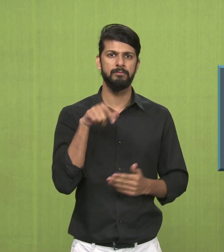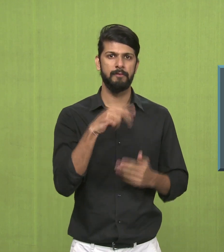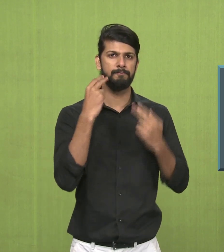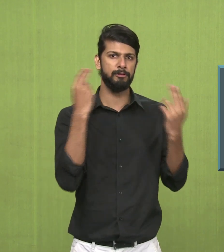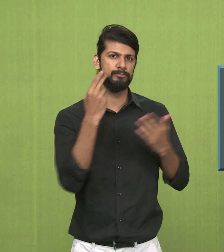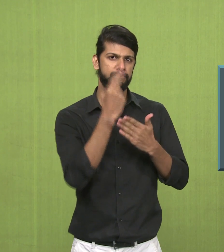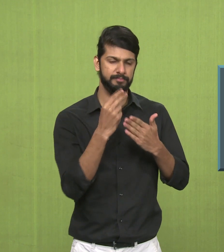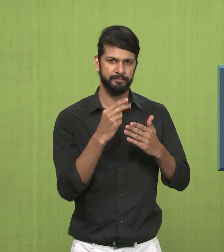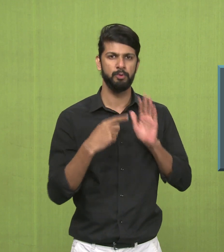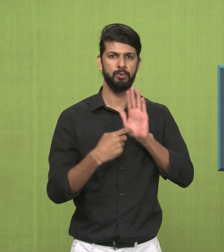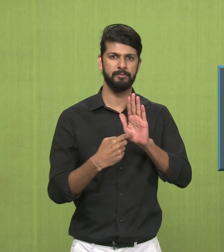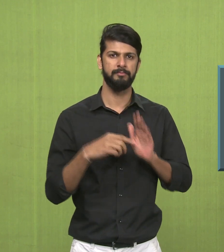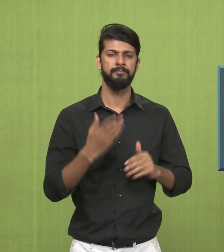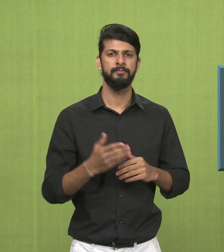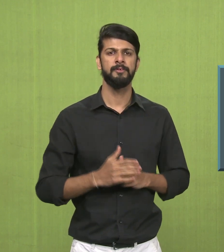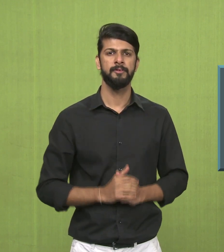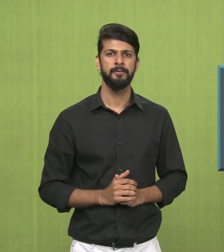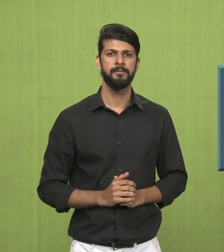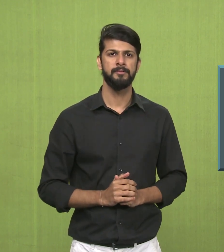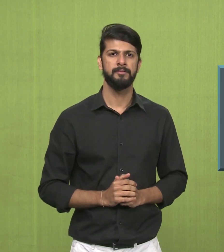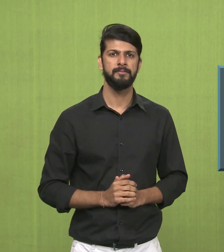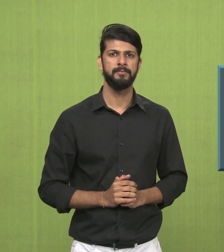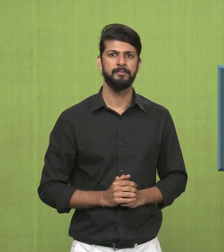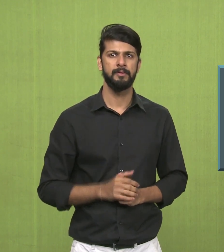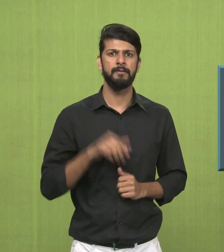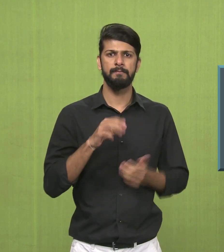Now we learn about the second painter and his painting.